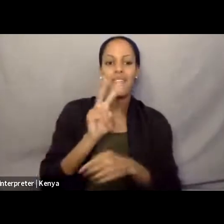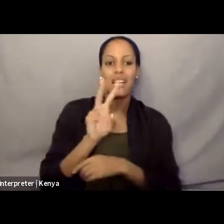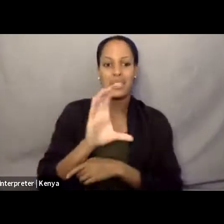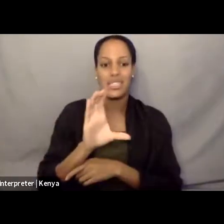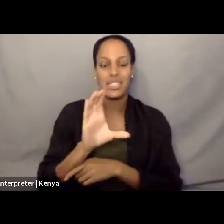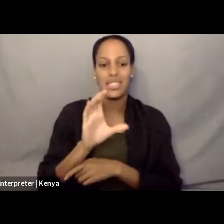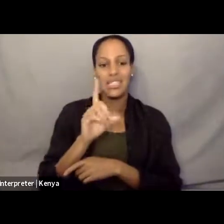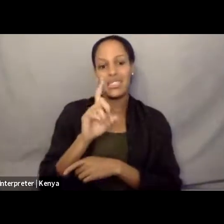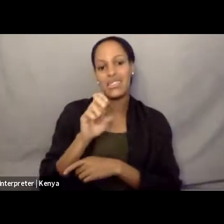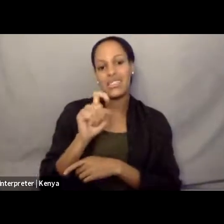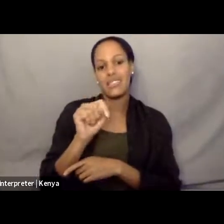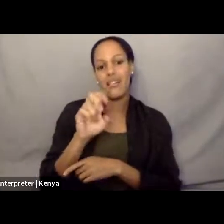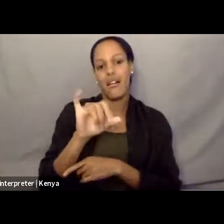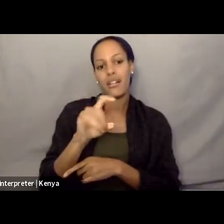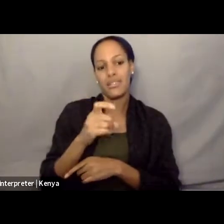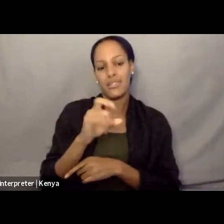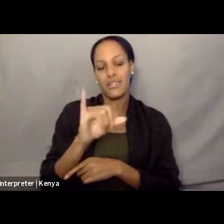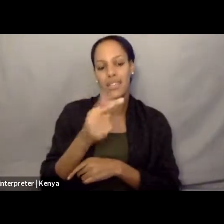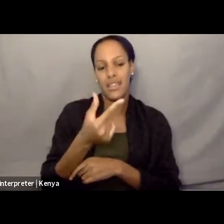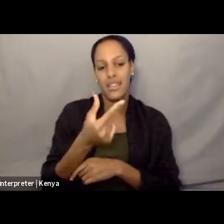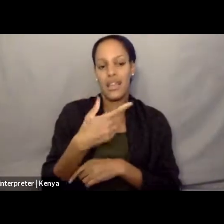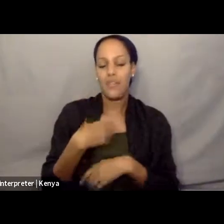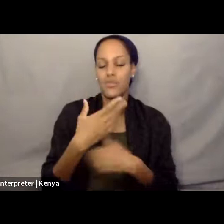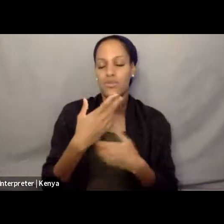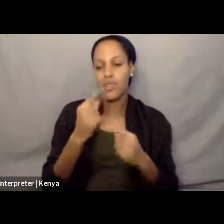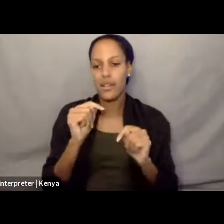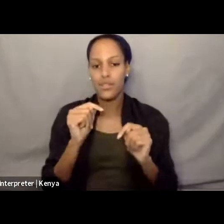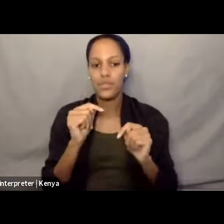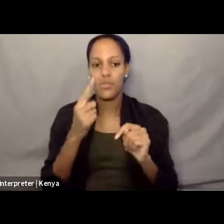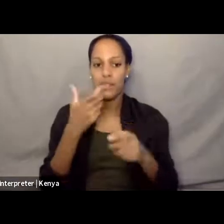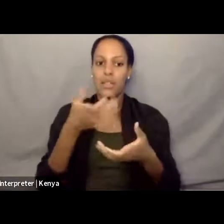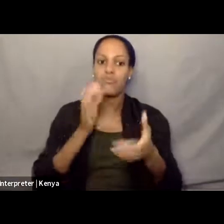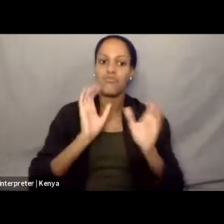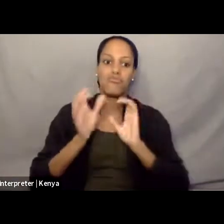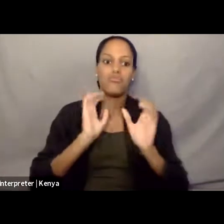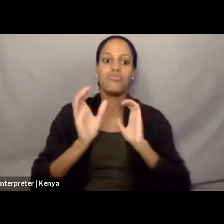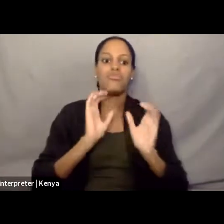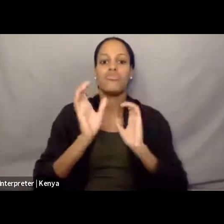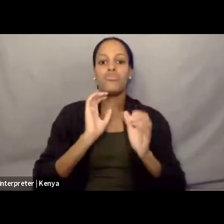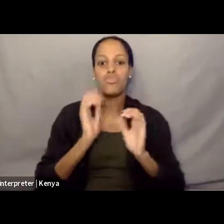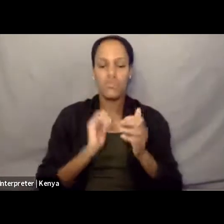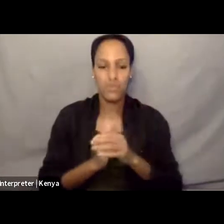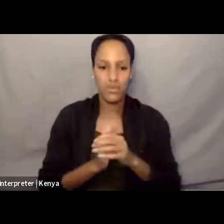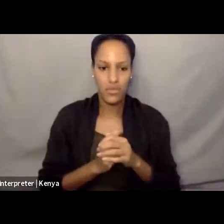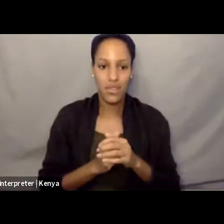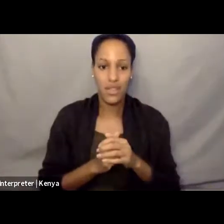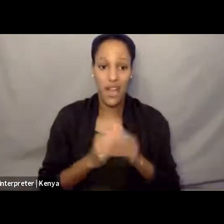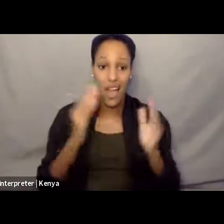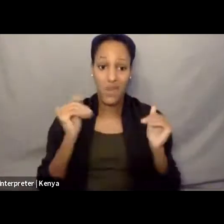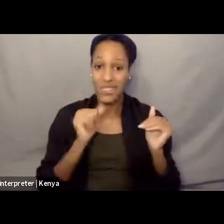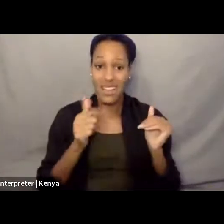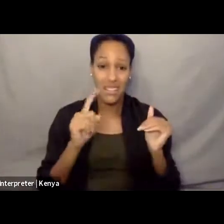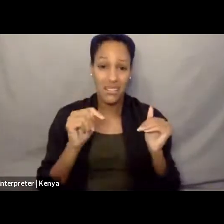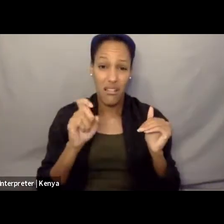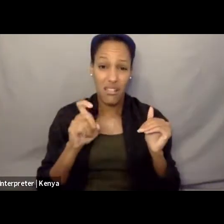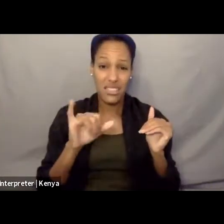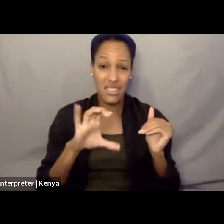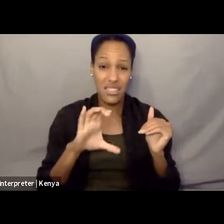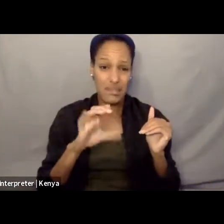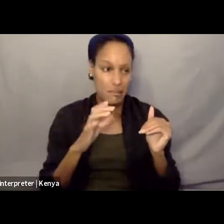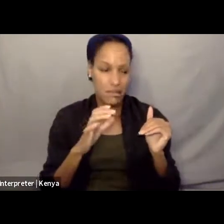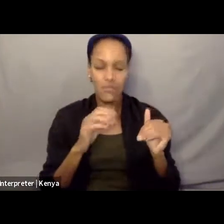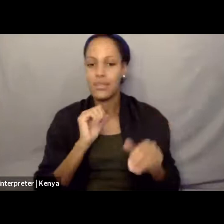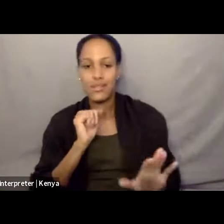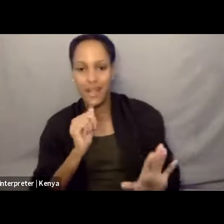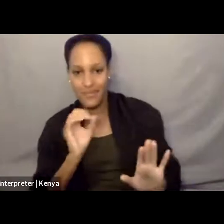I mean, I was detoxing by way of consuming thousands of milligrams of vitamin C daily, which I hope isn't toxic. It's not.